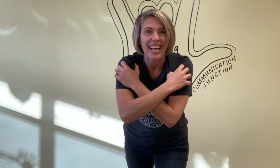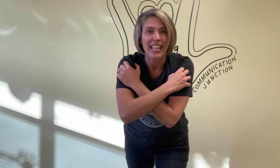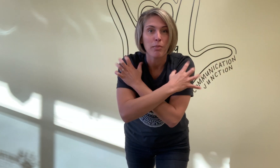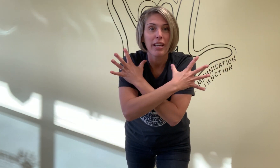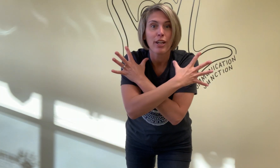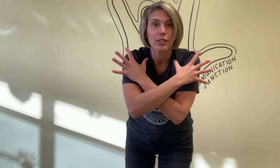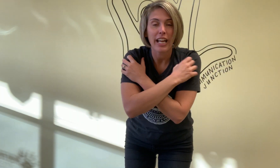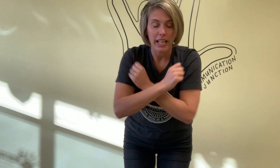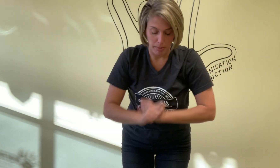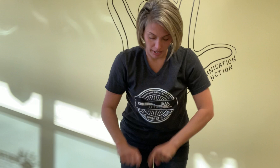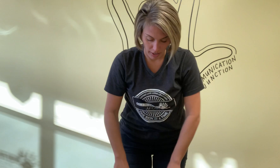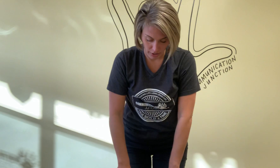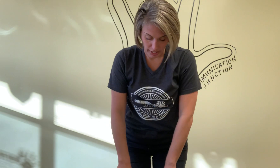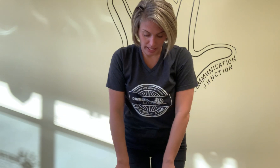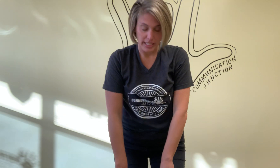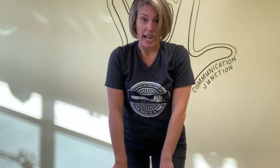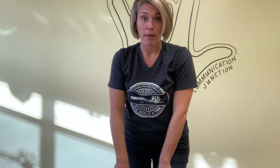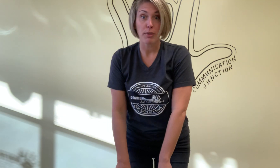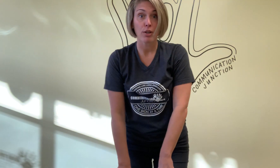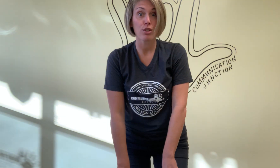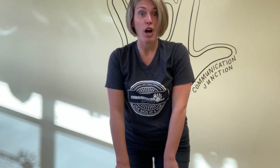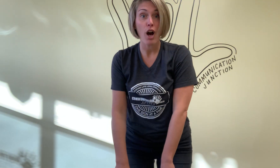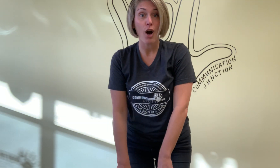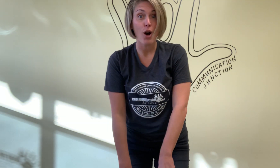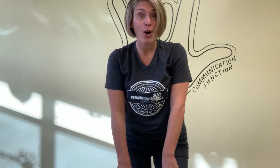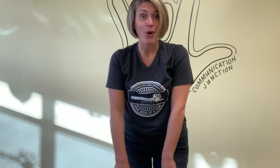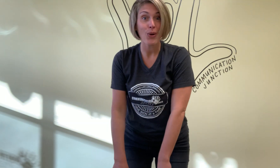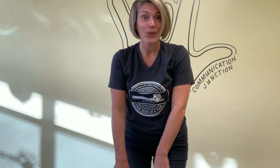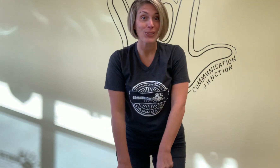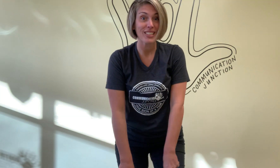Teddy bear, tap your toes.